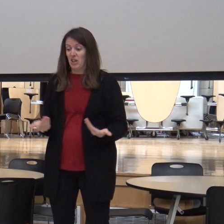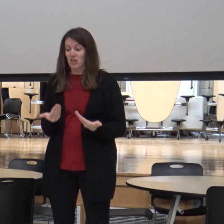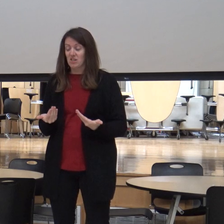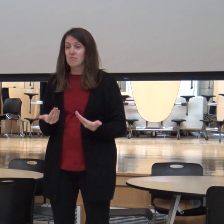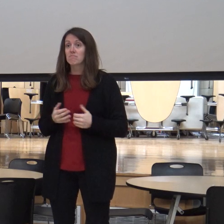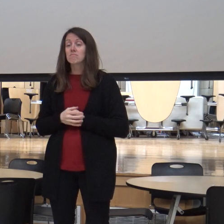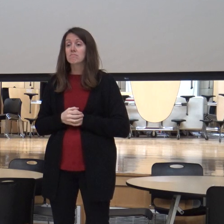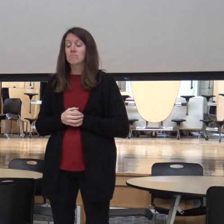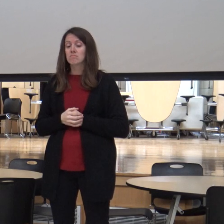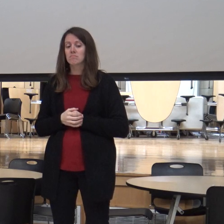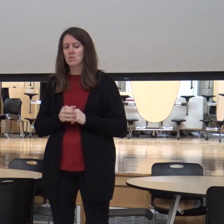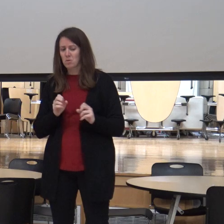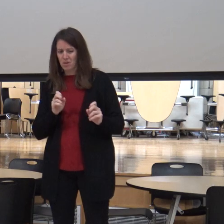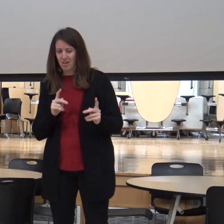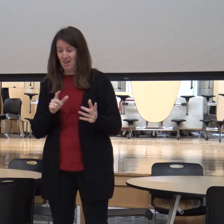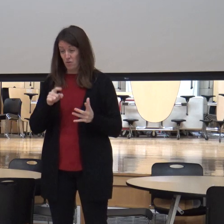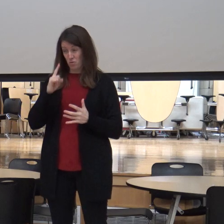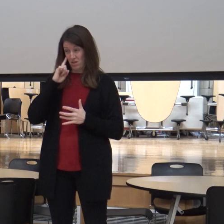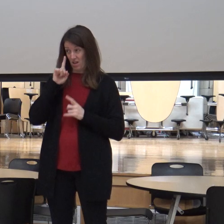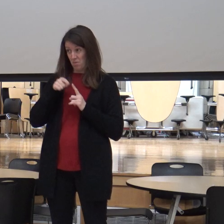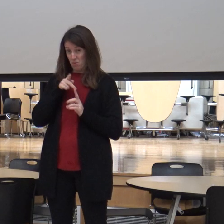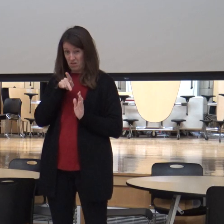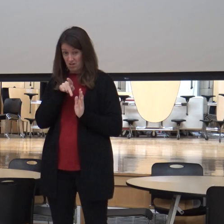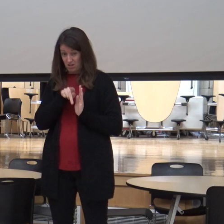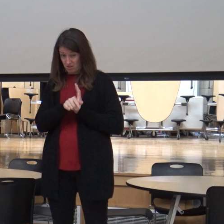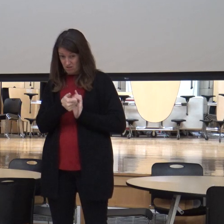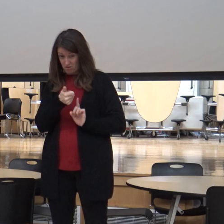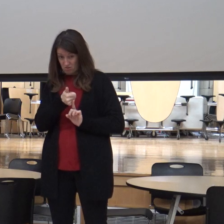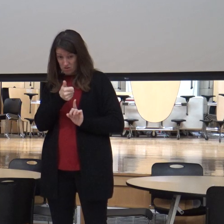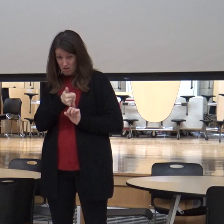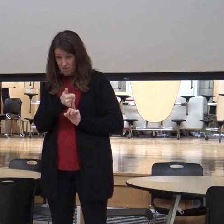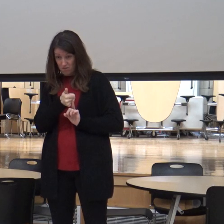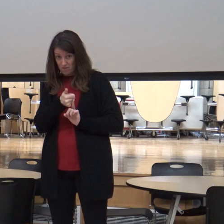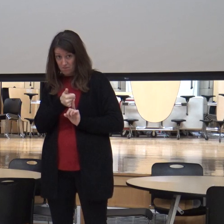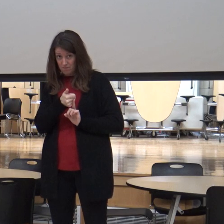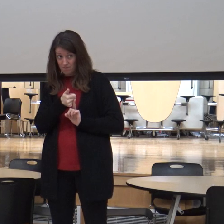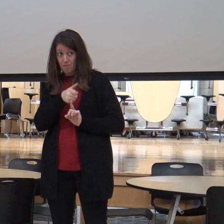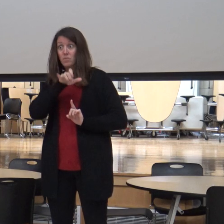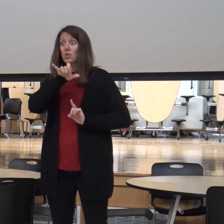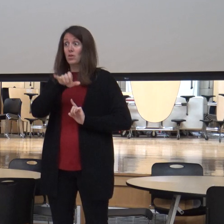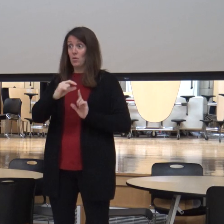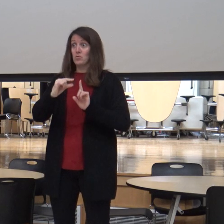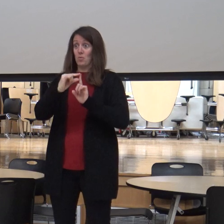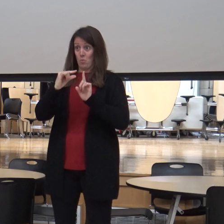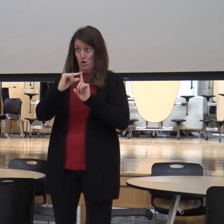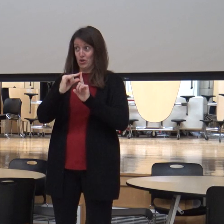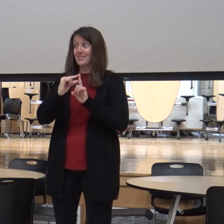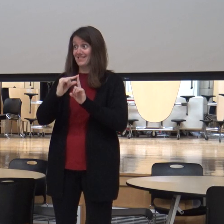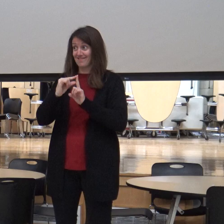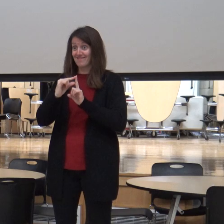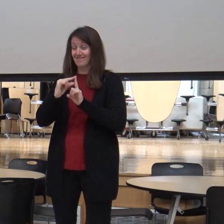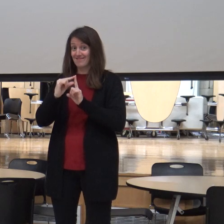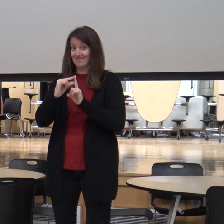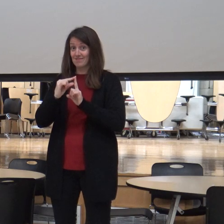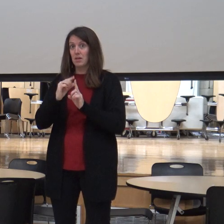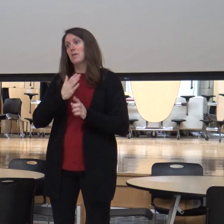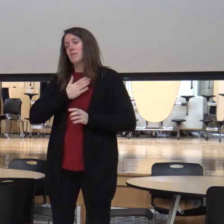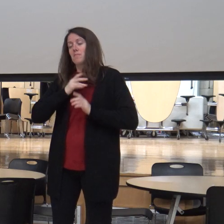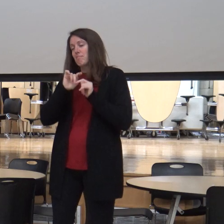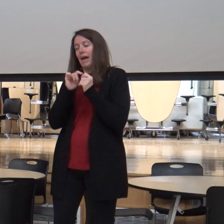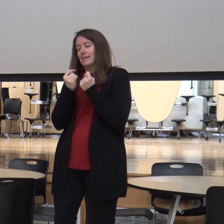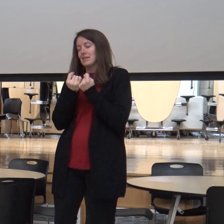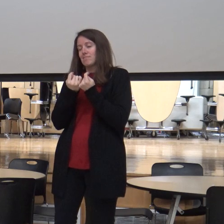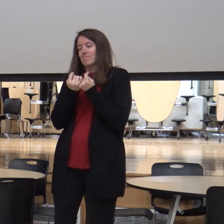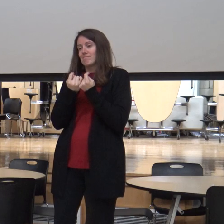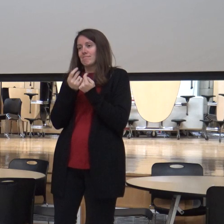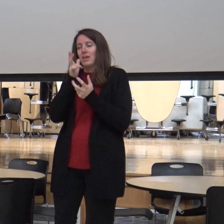Okay, have you had thoughts of suicide? Those words, our team, we deal with those words every day as they're talking about